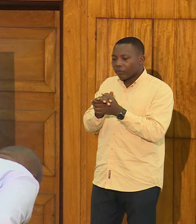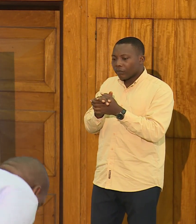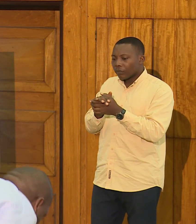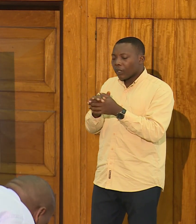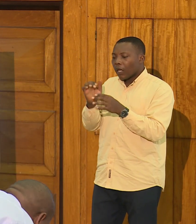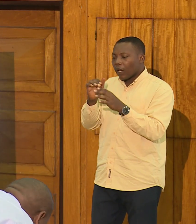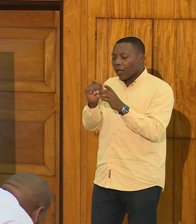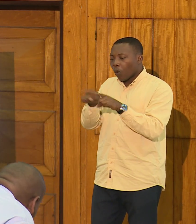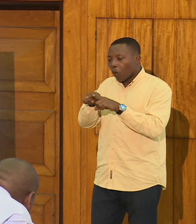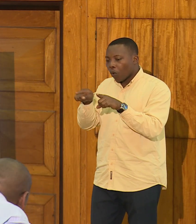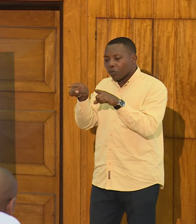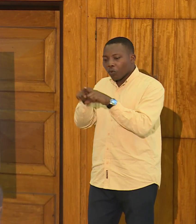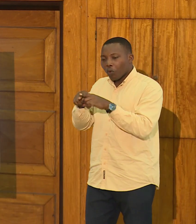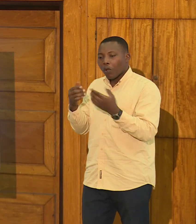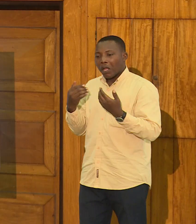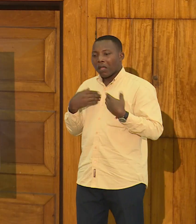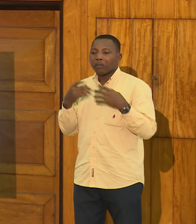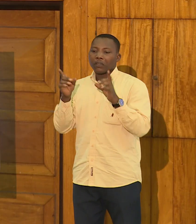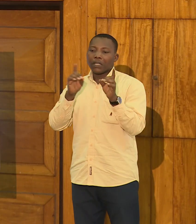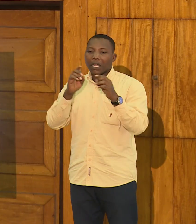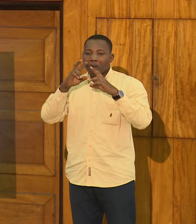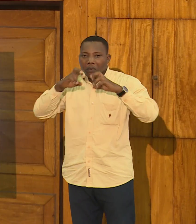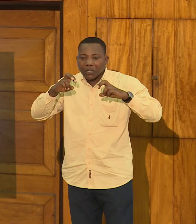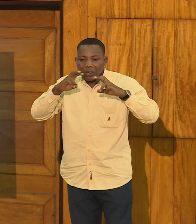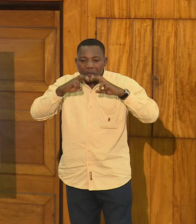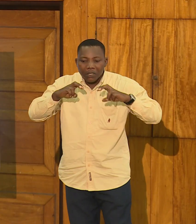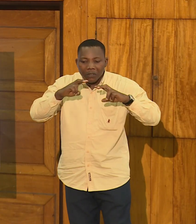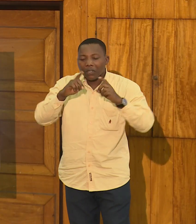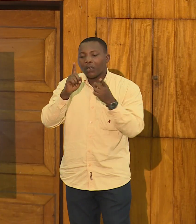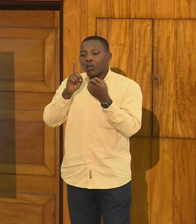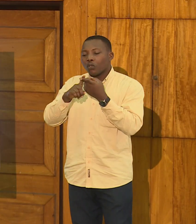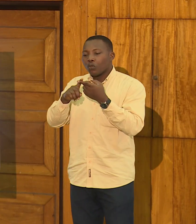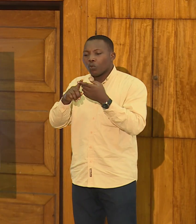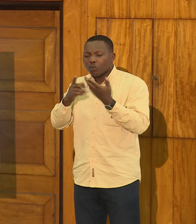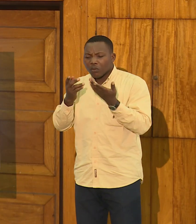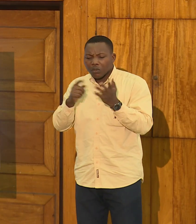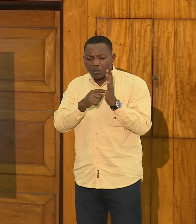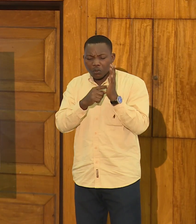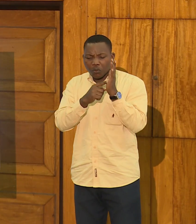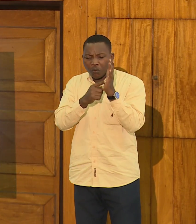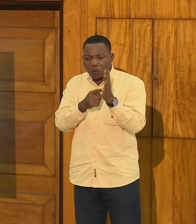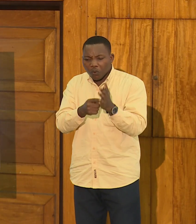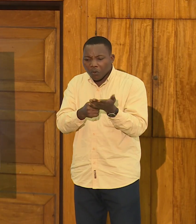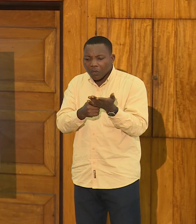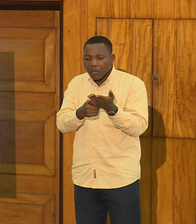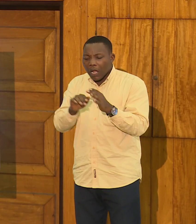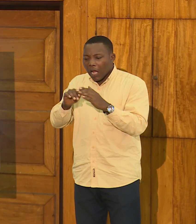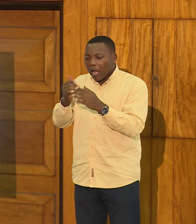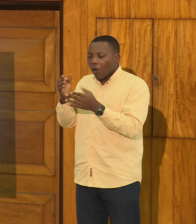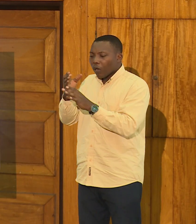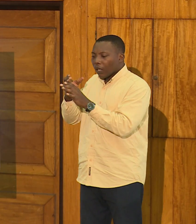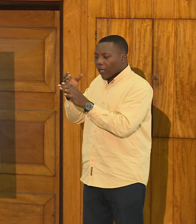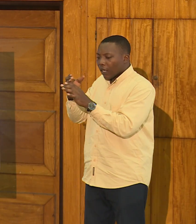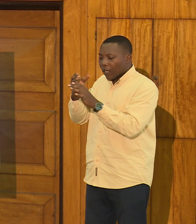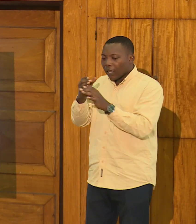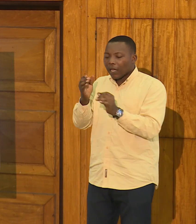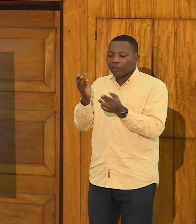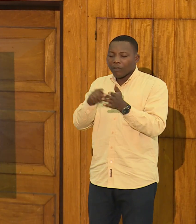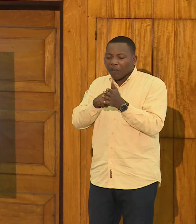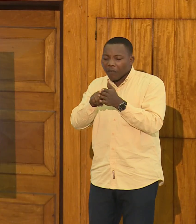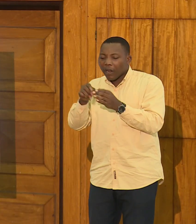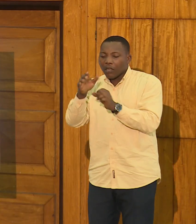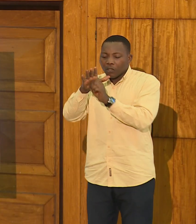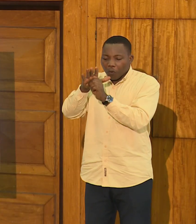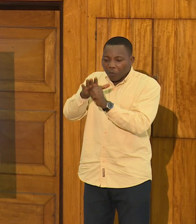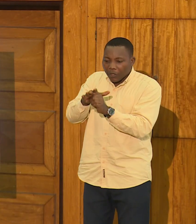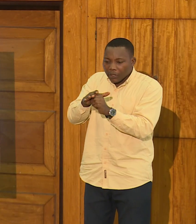we have also done a research in order to explore the determinants of retention in care and viral suppression